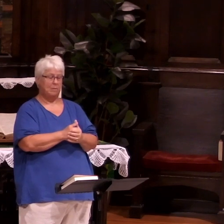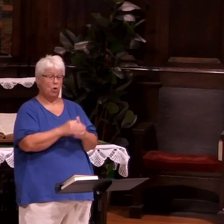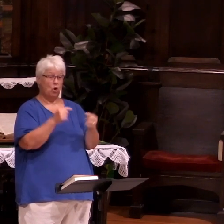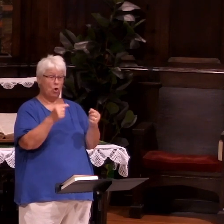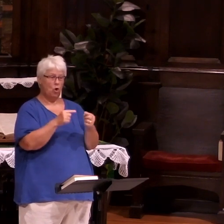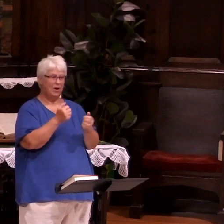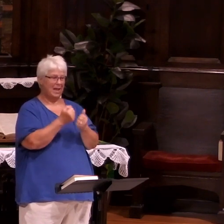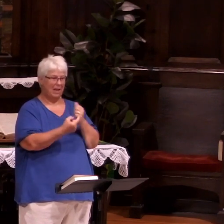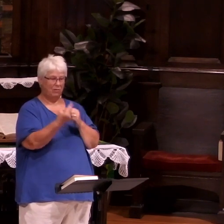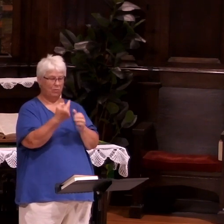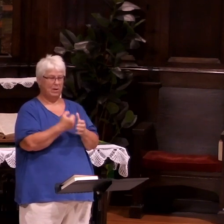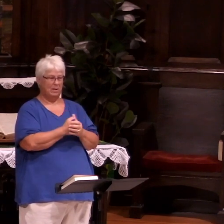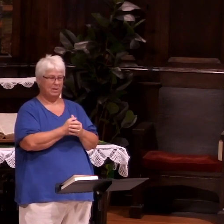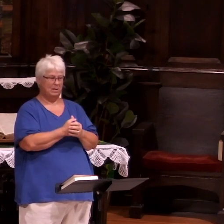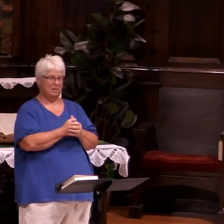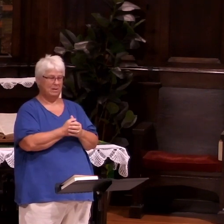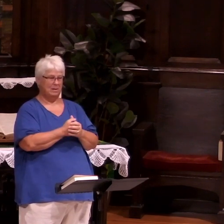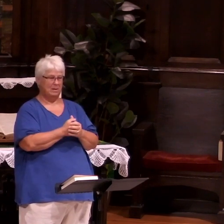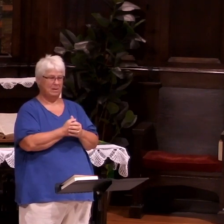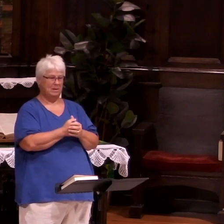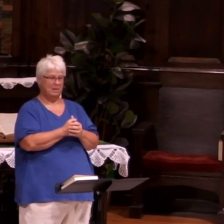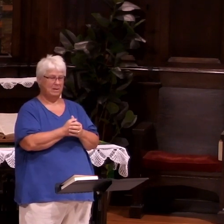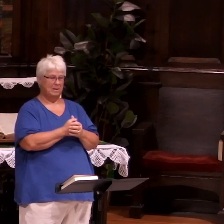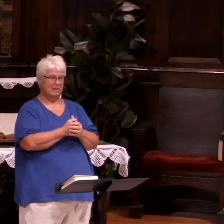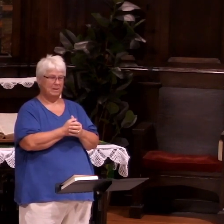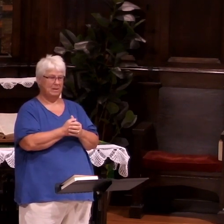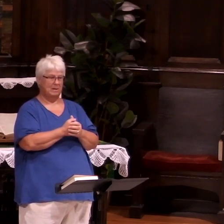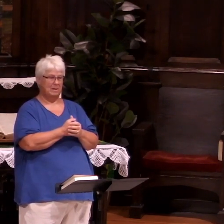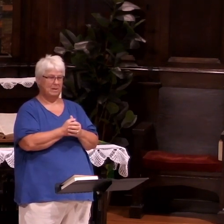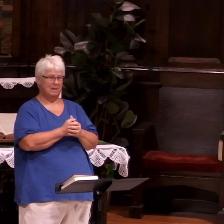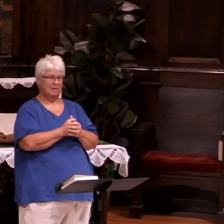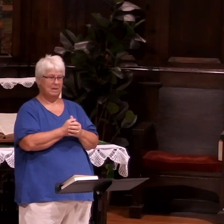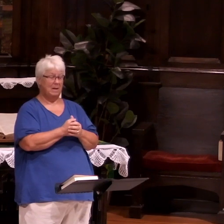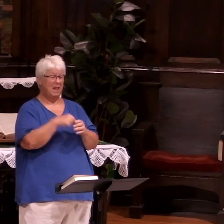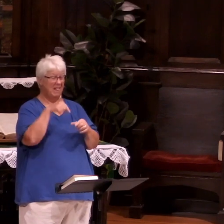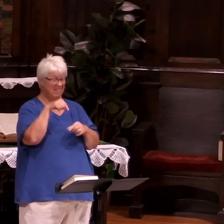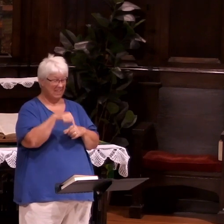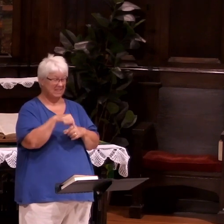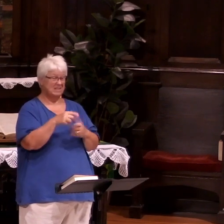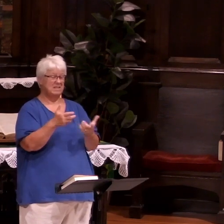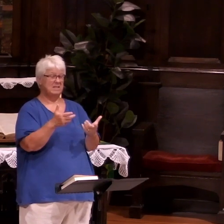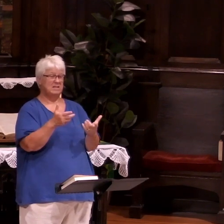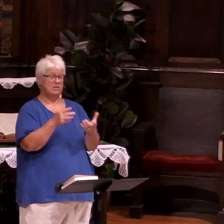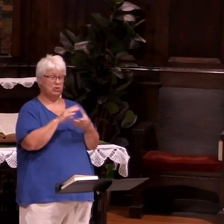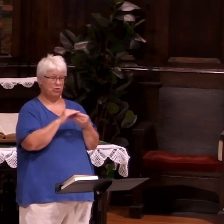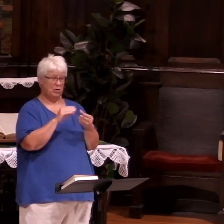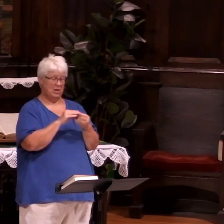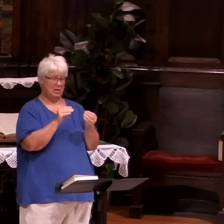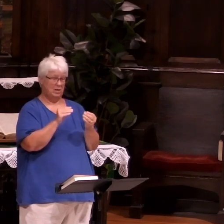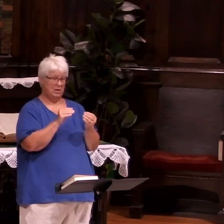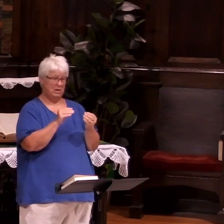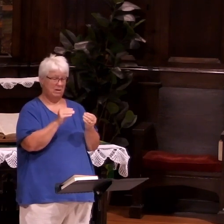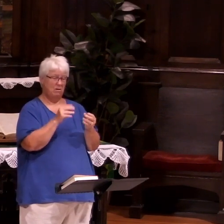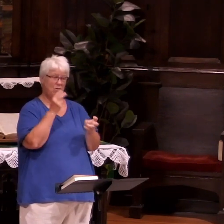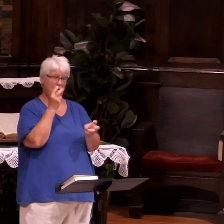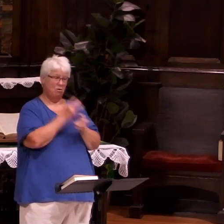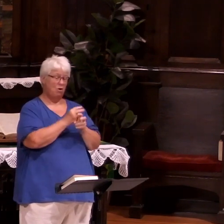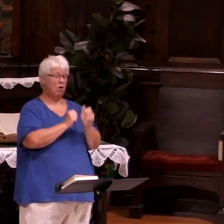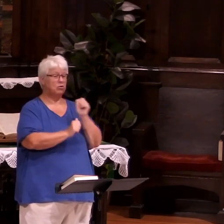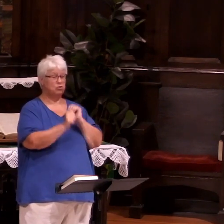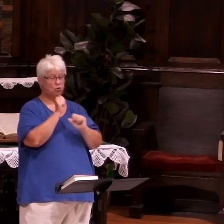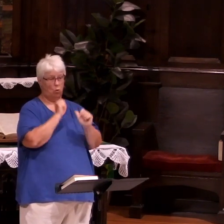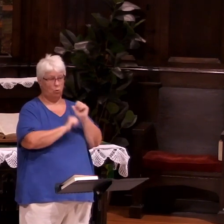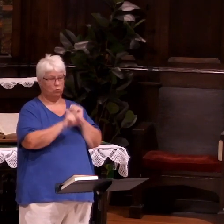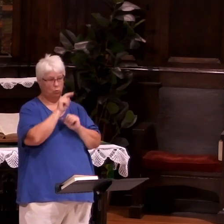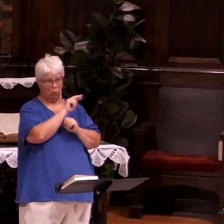hurting everyone in the process. Folks, this is a hard show